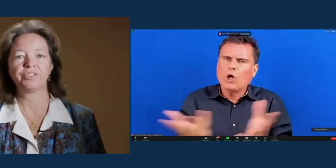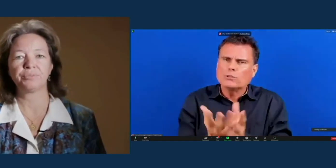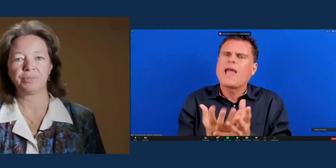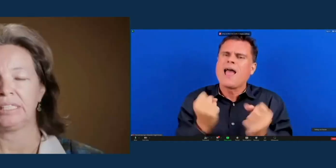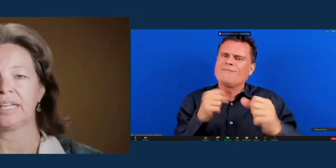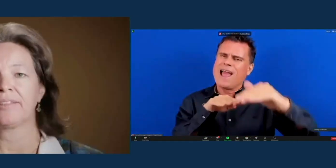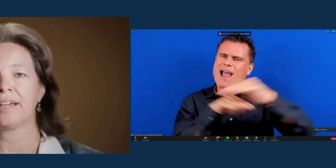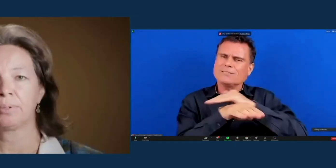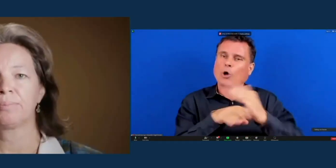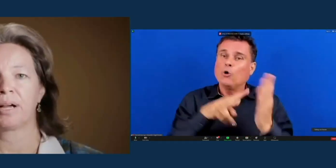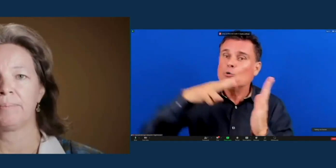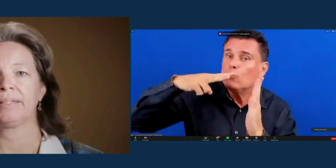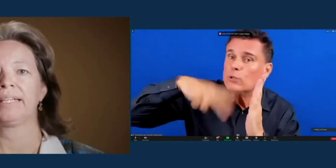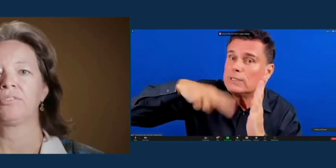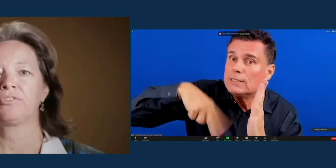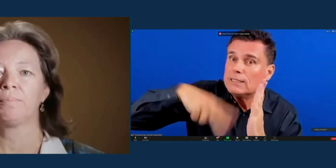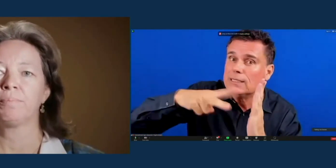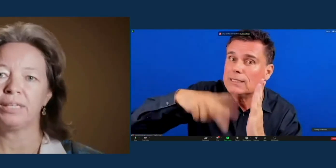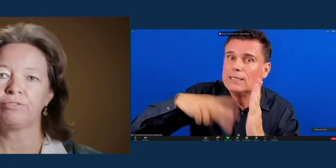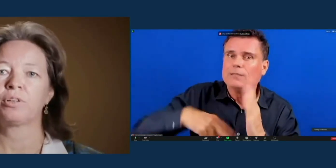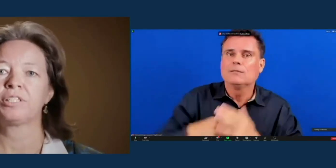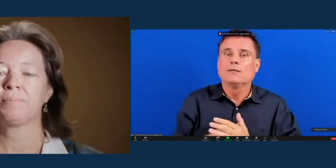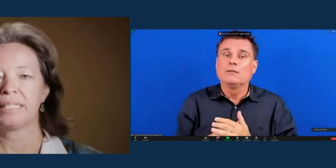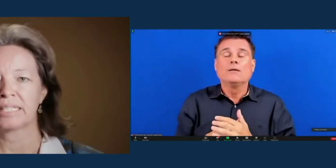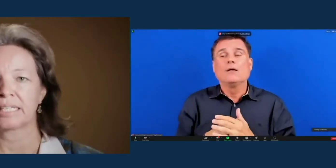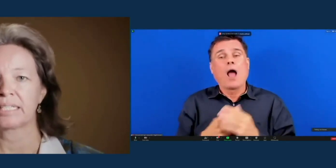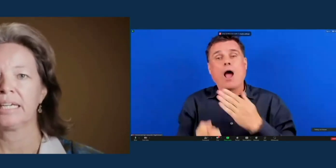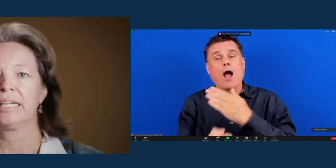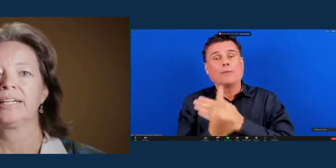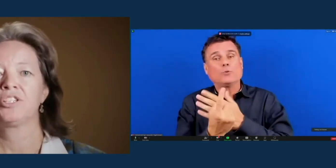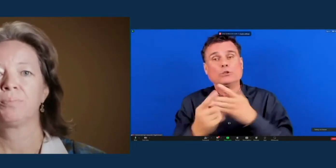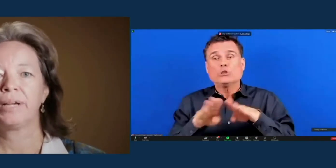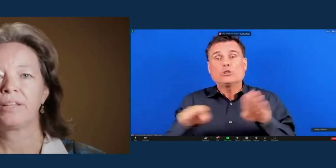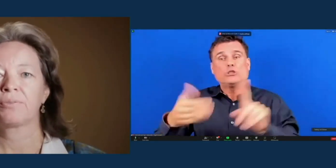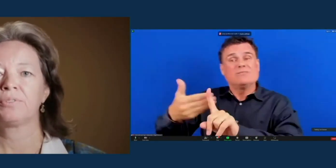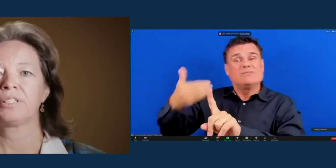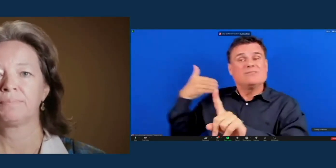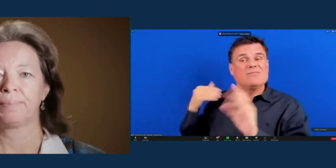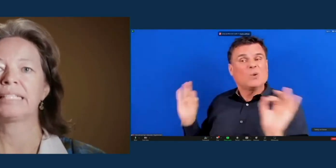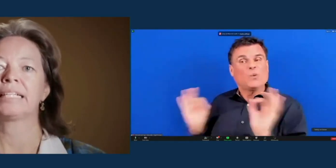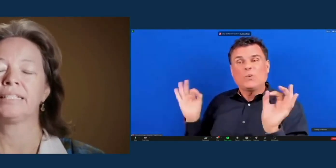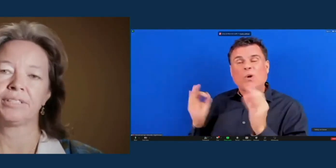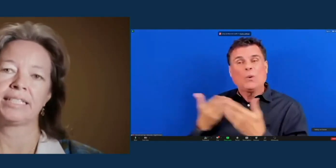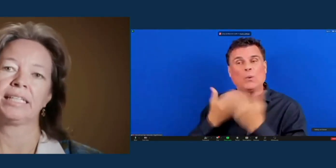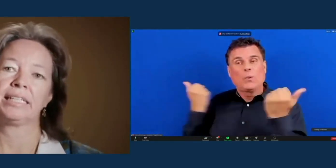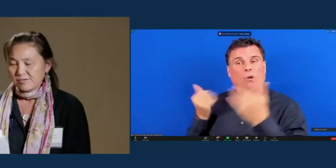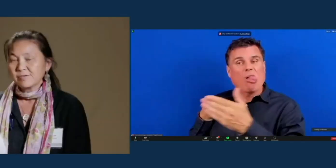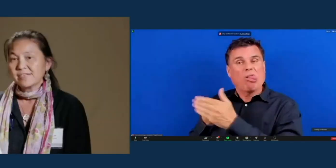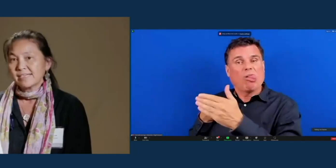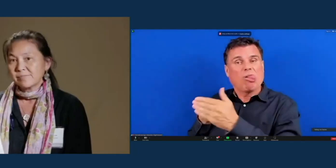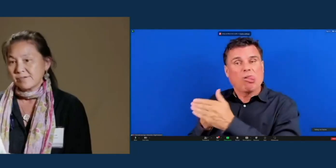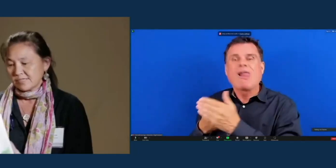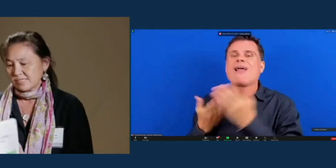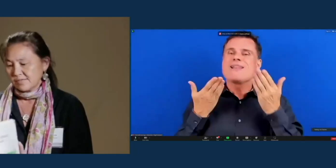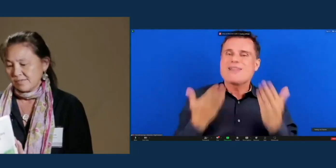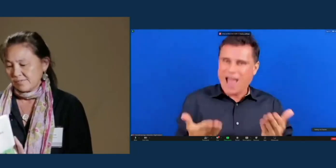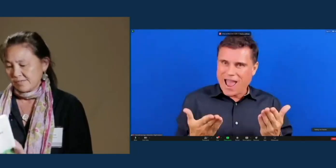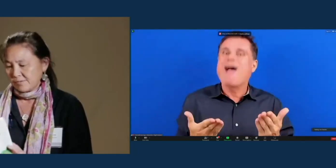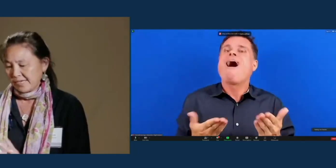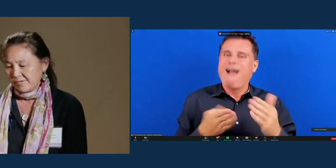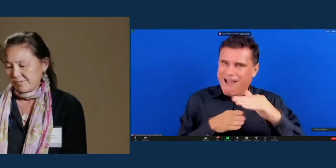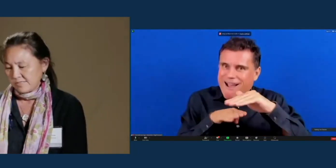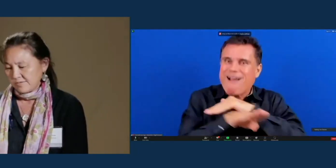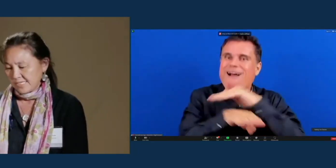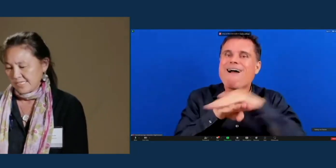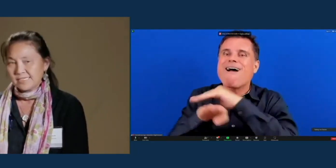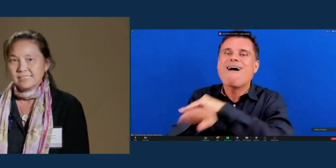learned to read at the upper primary level from P4 to P6 to break through to basic literacy. We're creating books, but the